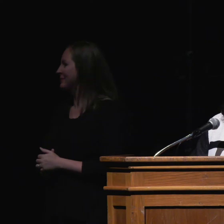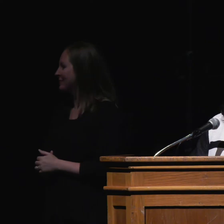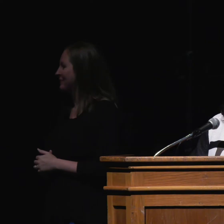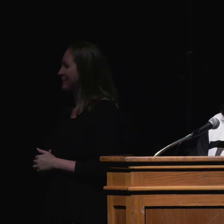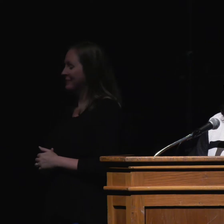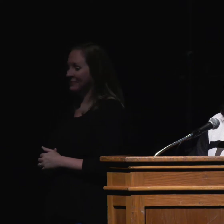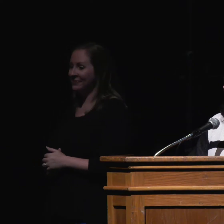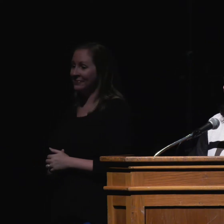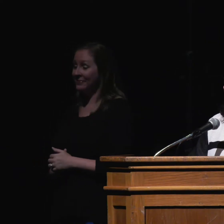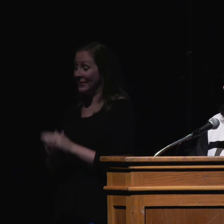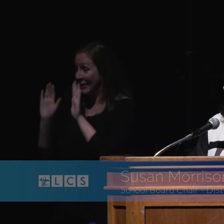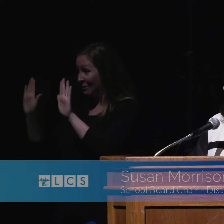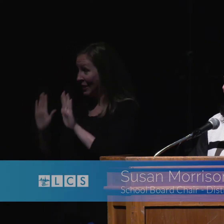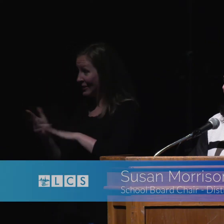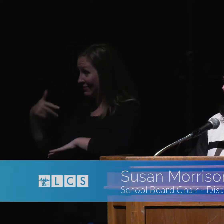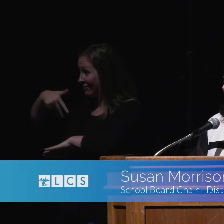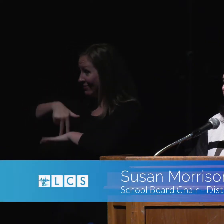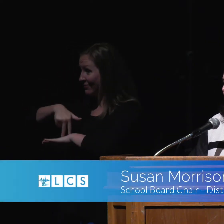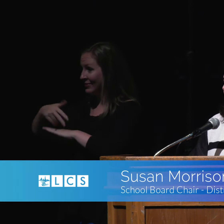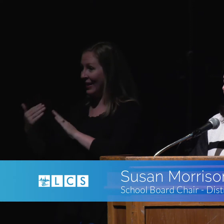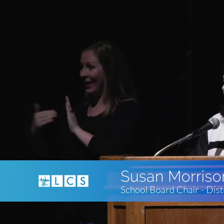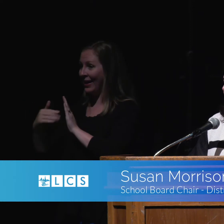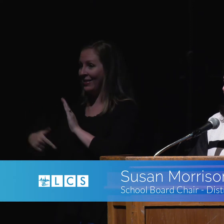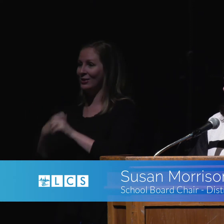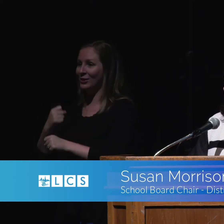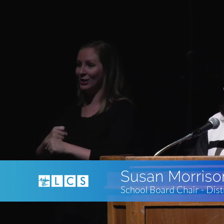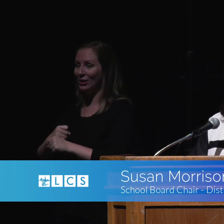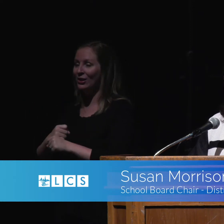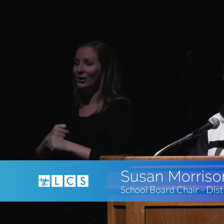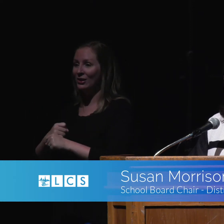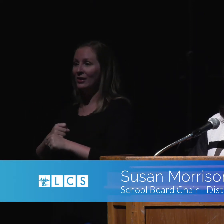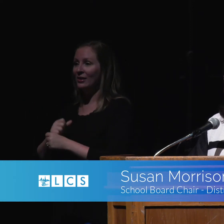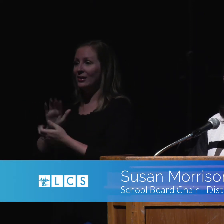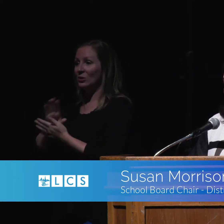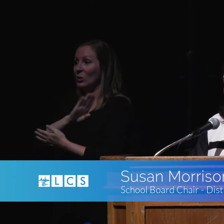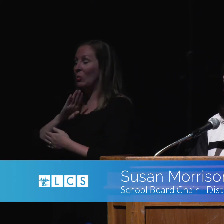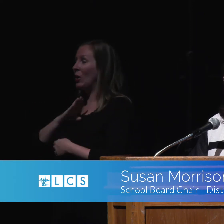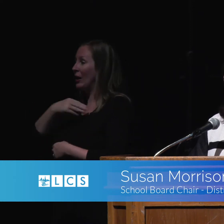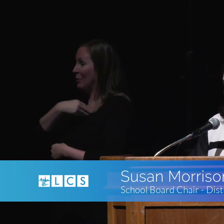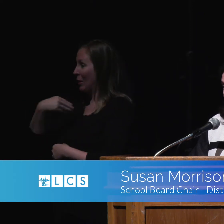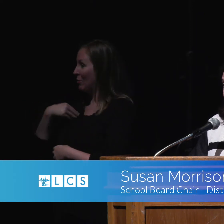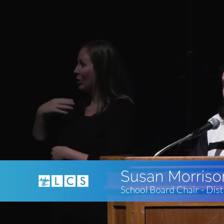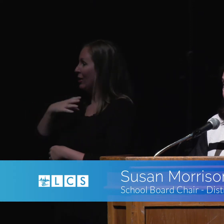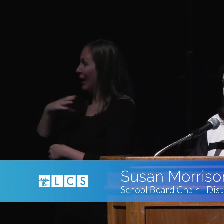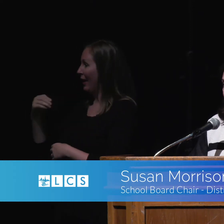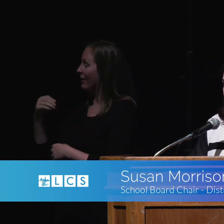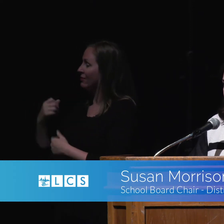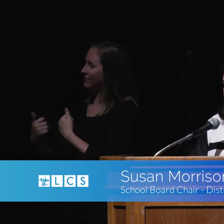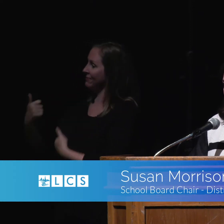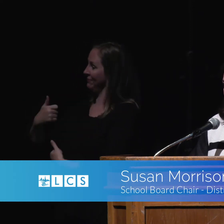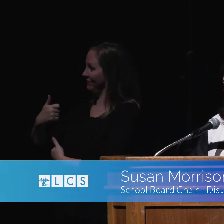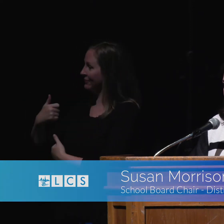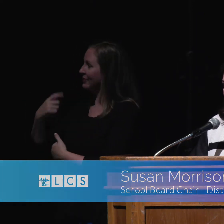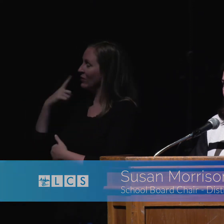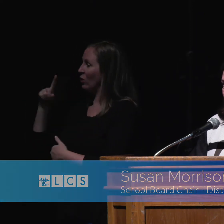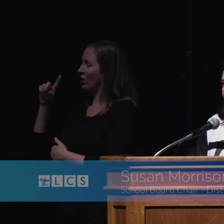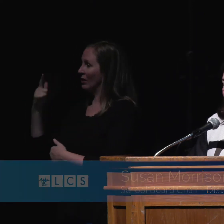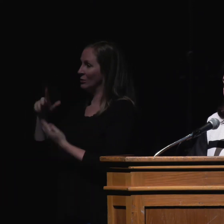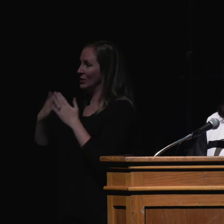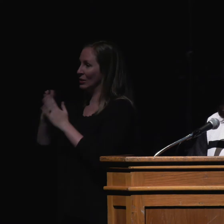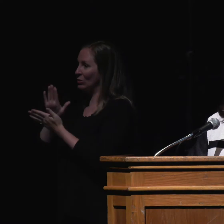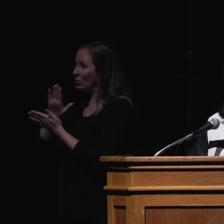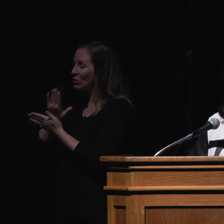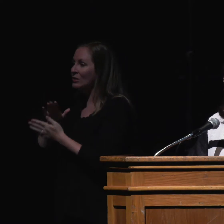It is amazing to be standing up here again this year as a school board member and as the chair of Lynchburg City